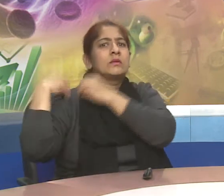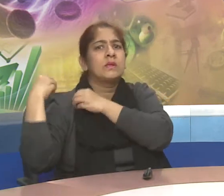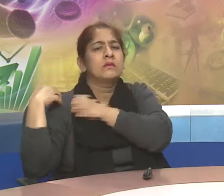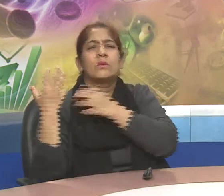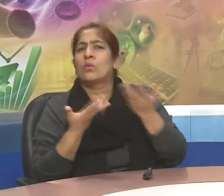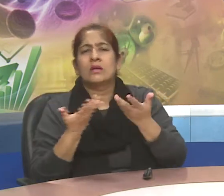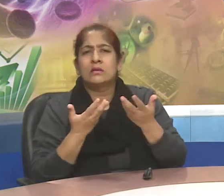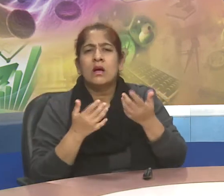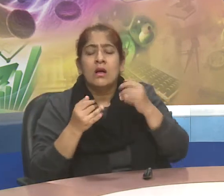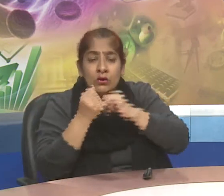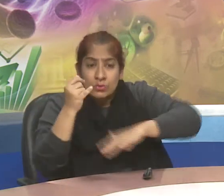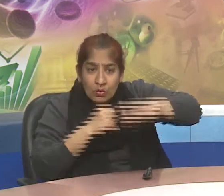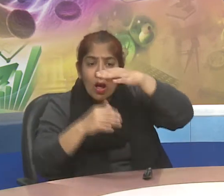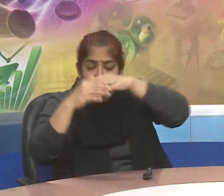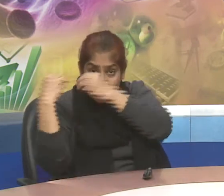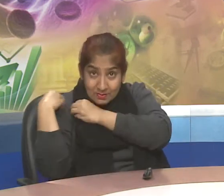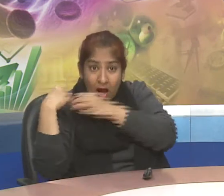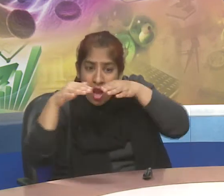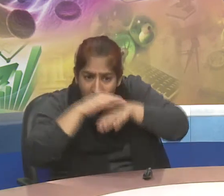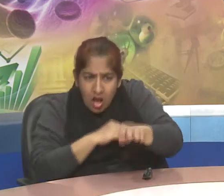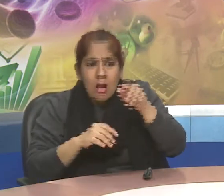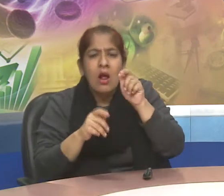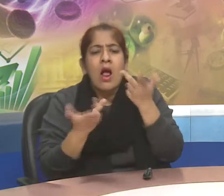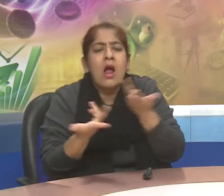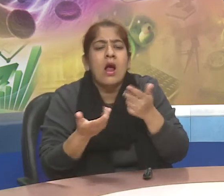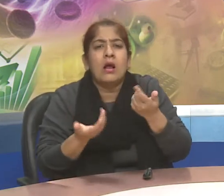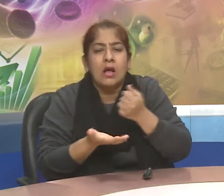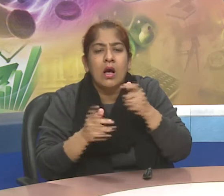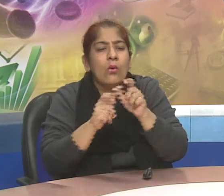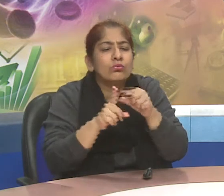what is social responsibility?